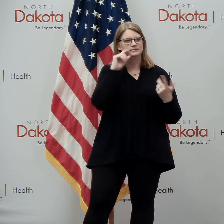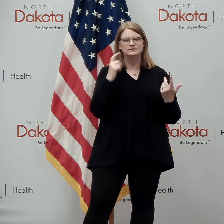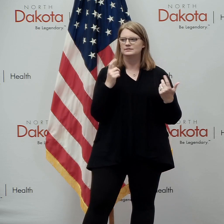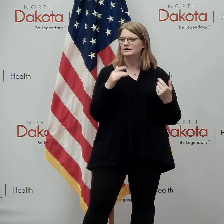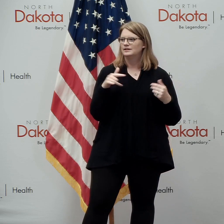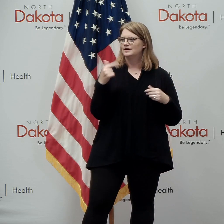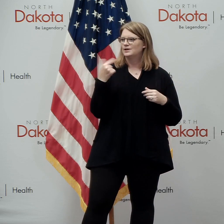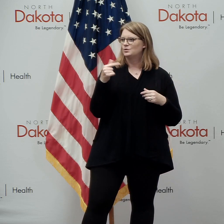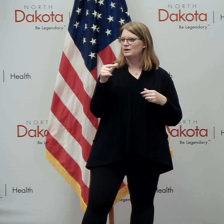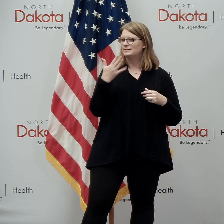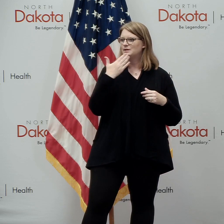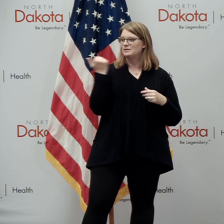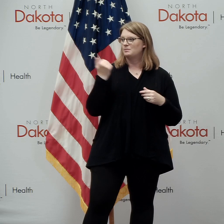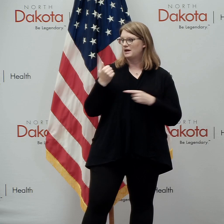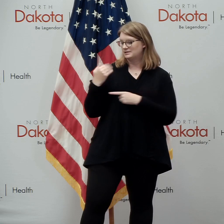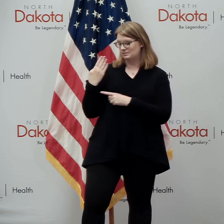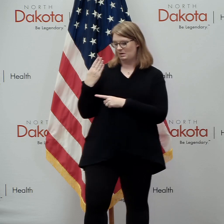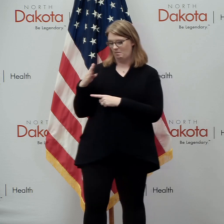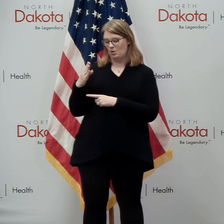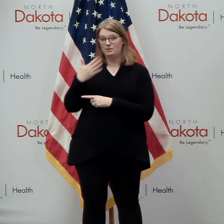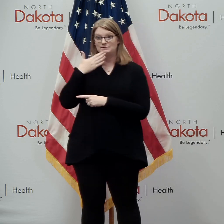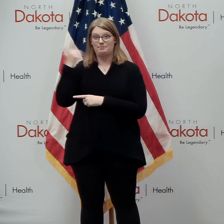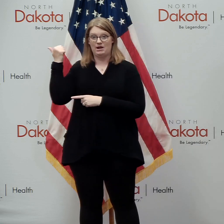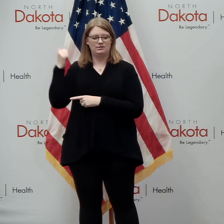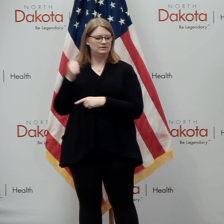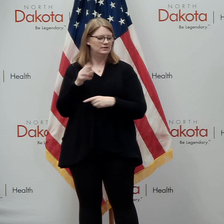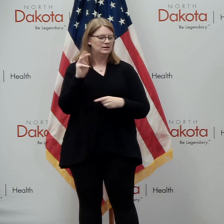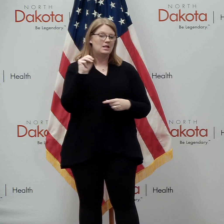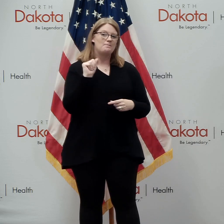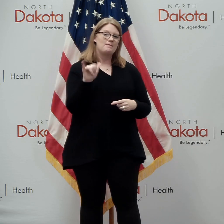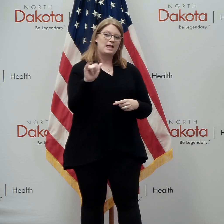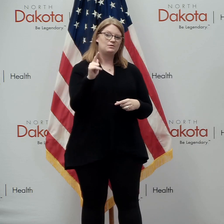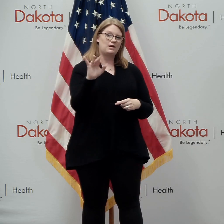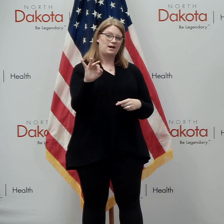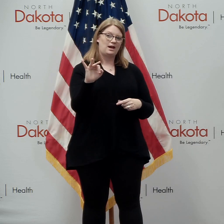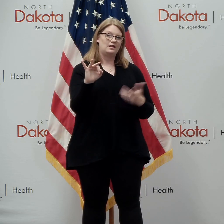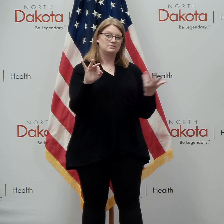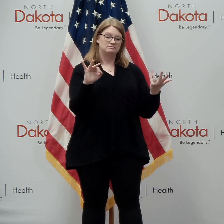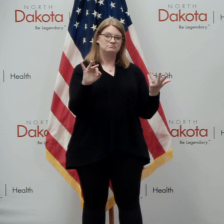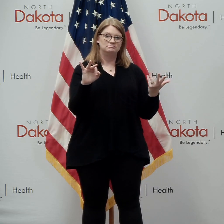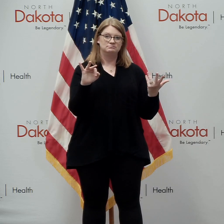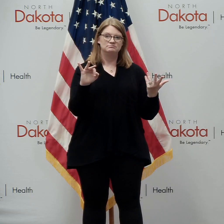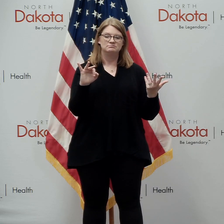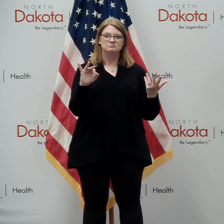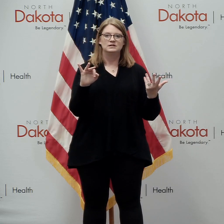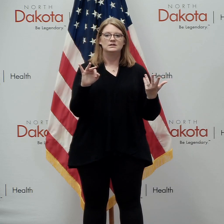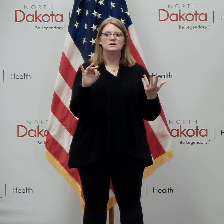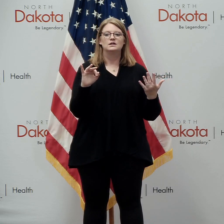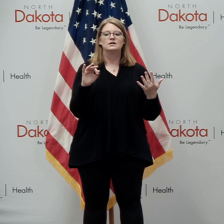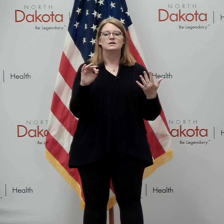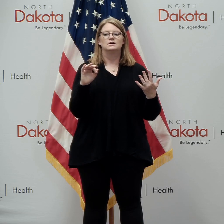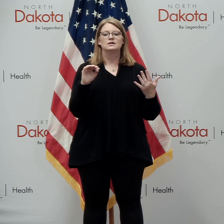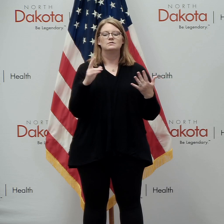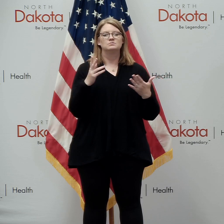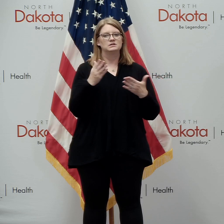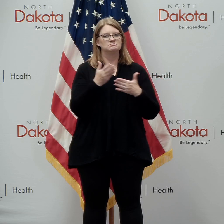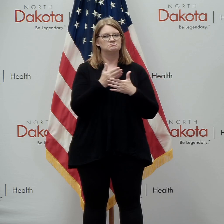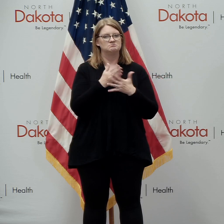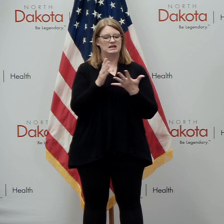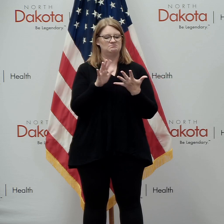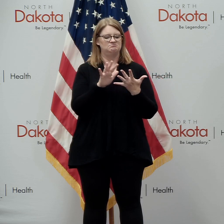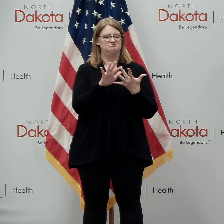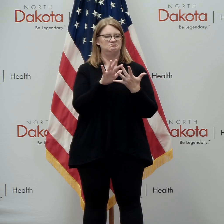green as being the best, but blue is even better. On May 29th, we had the entire state, when we started at the moderate or